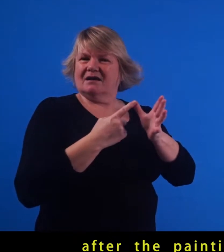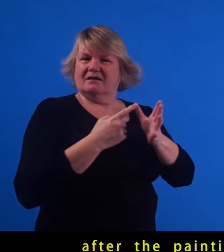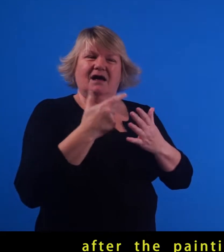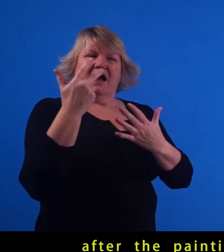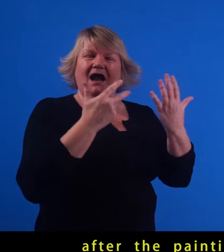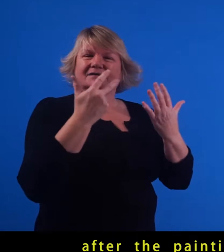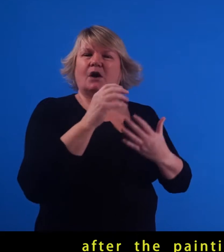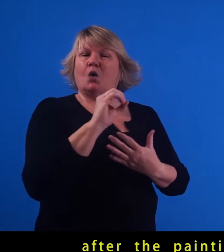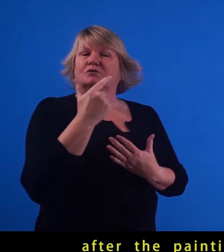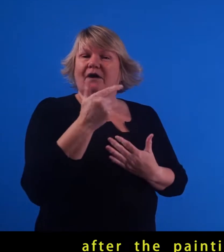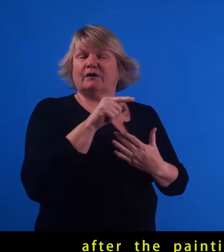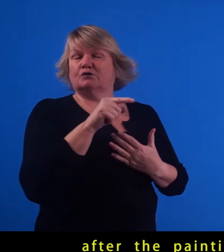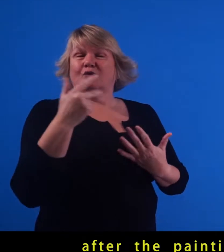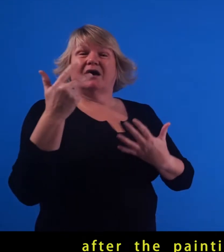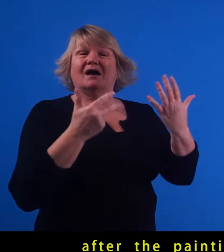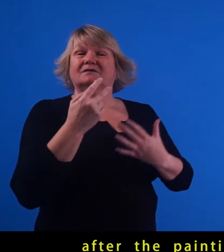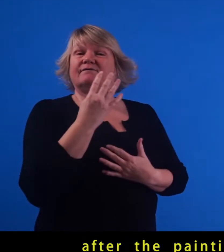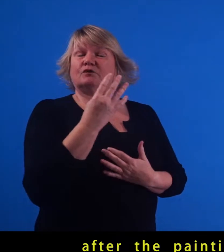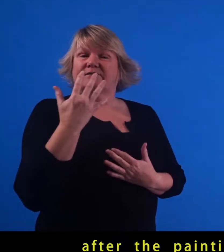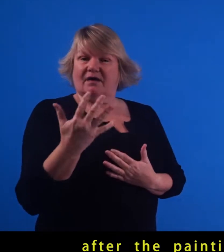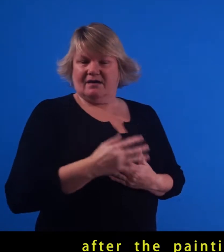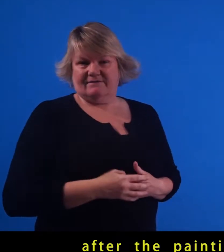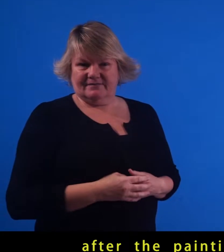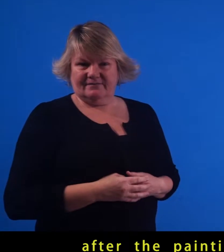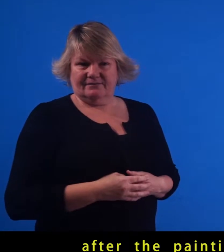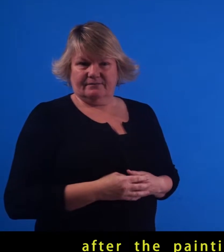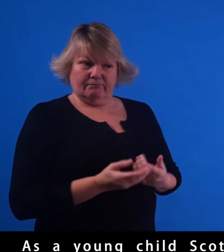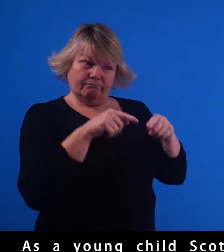1807 to 1845.